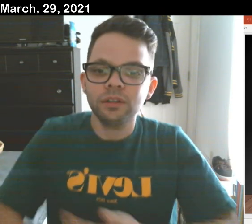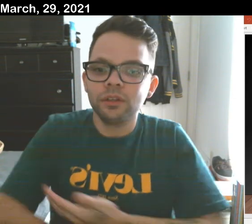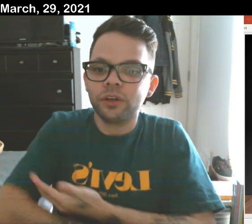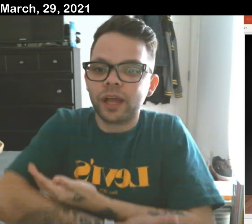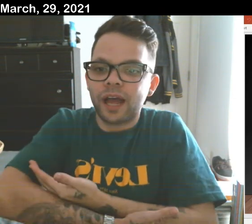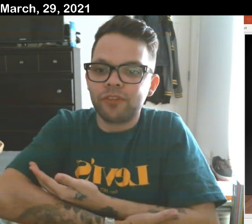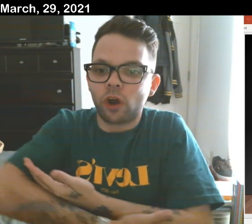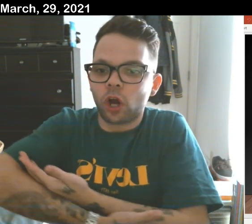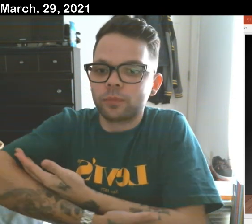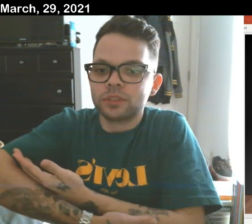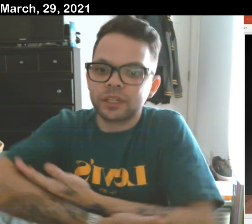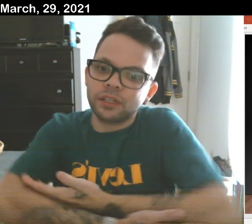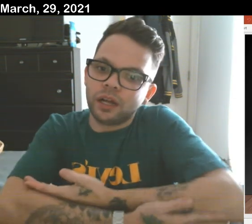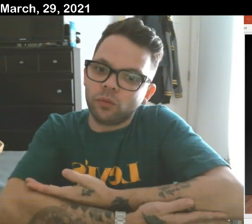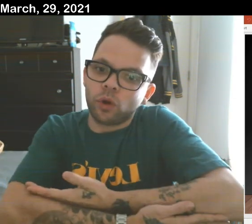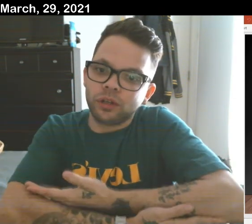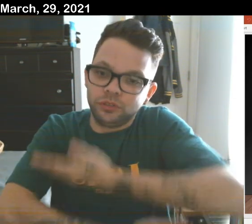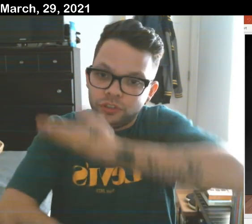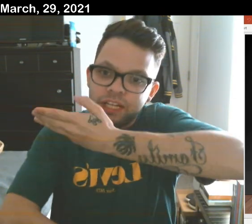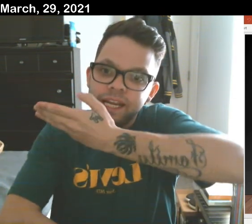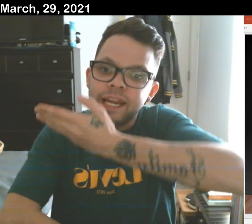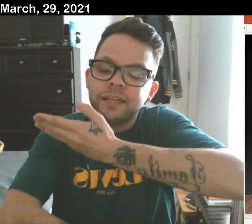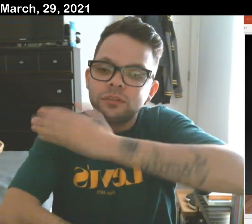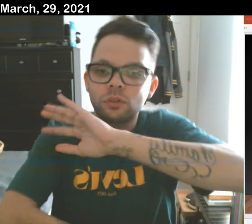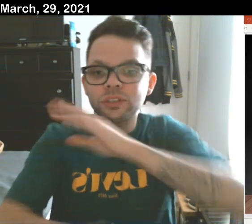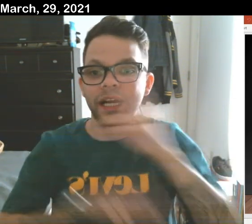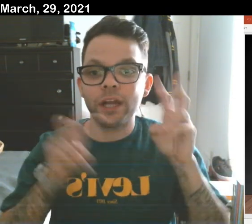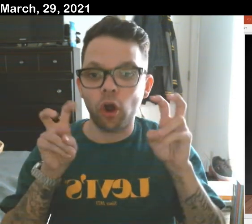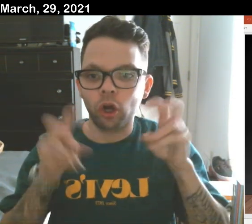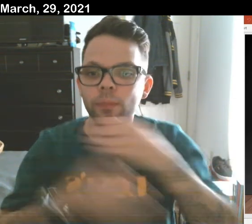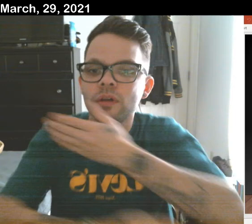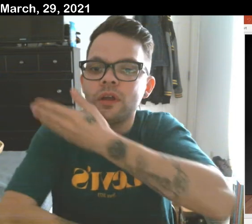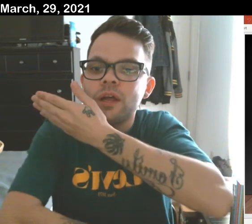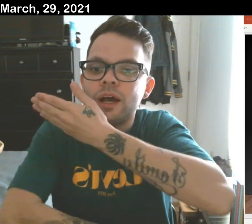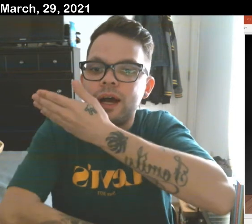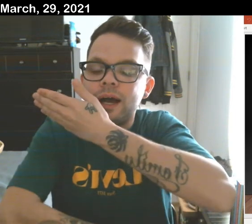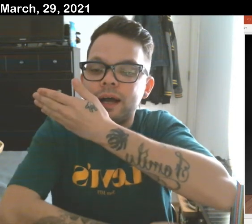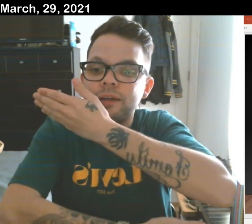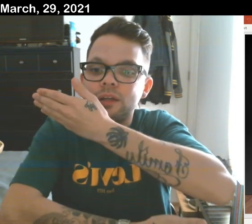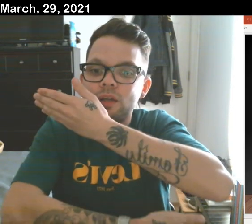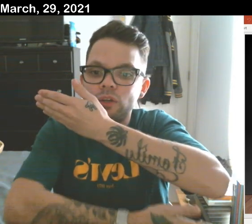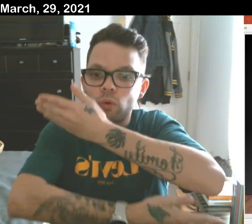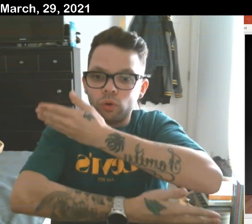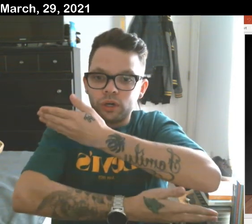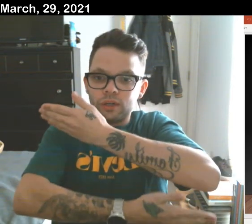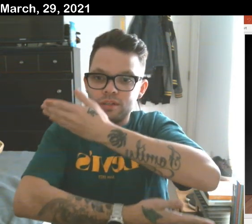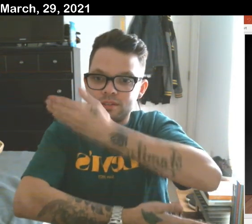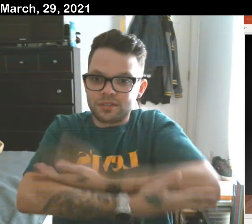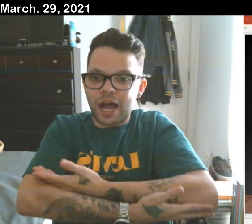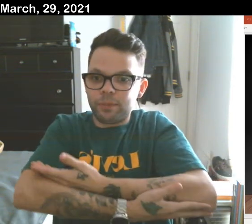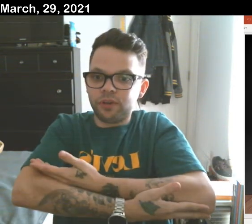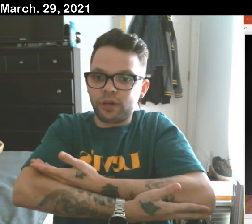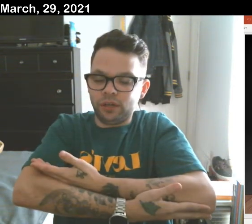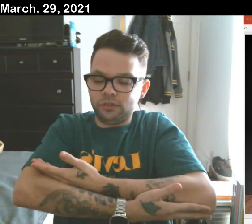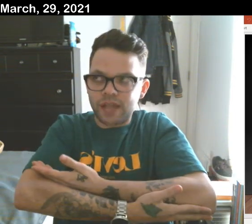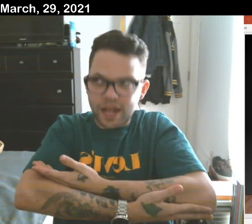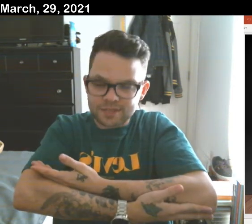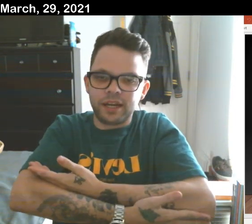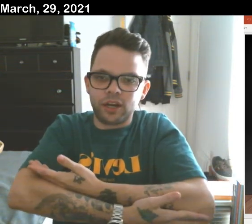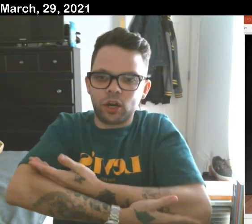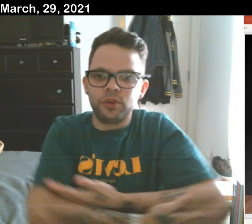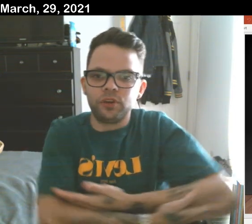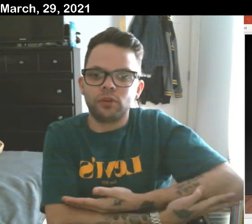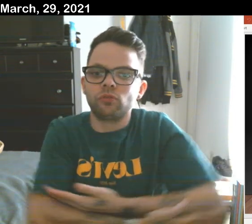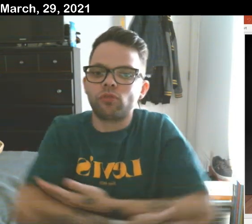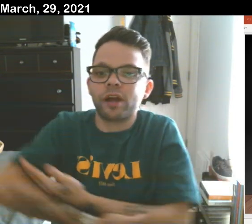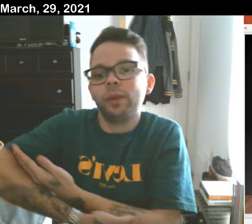Baby, you're going to have your arms to your signing hand or signing arm on your top of your non-signing